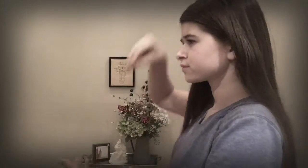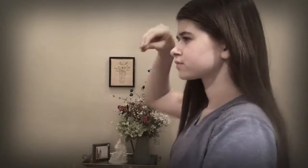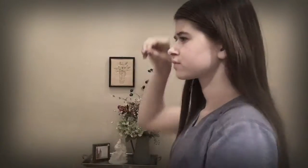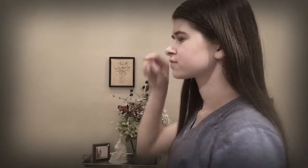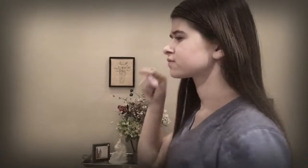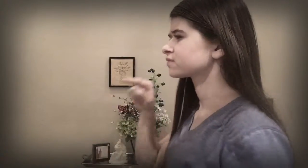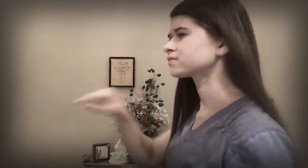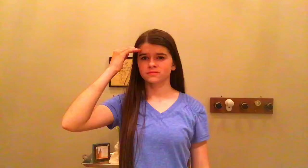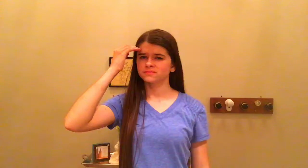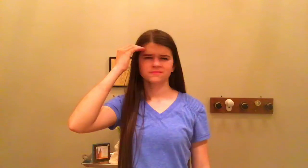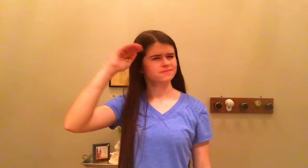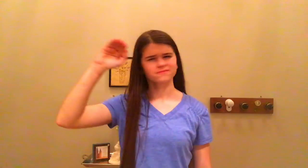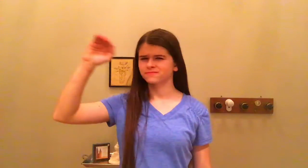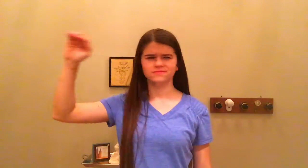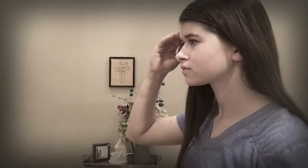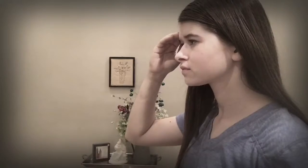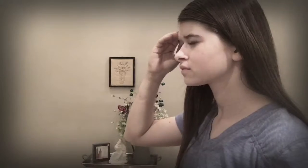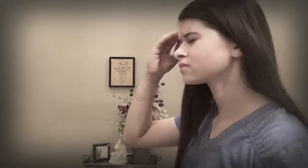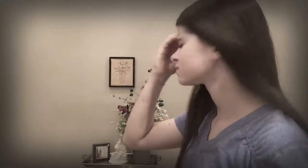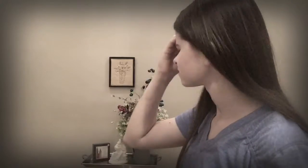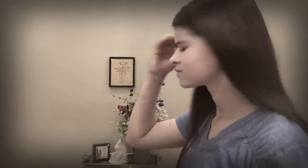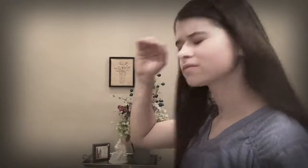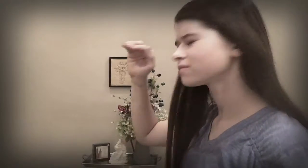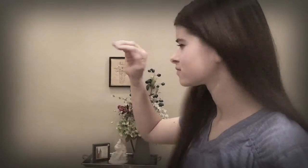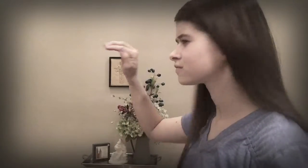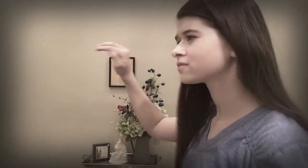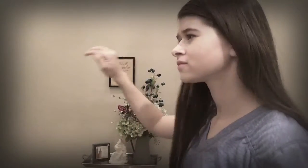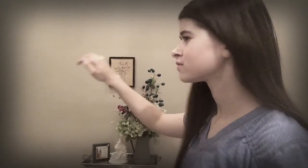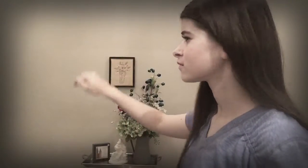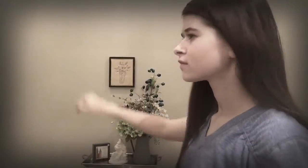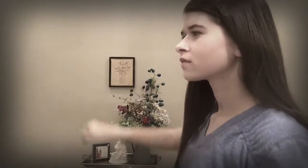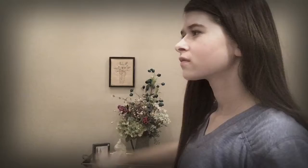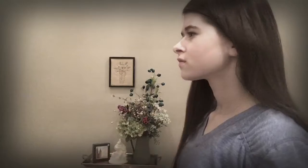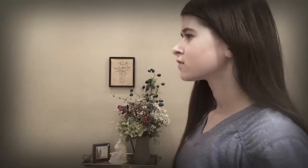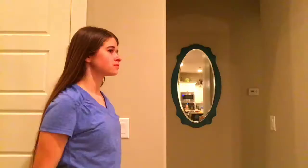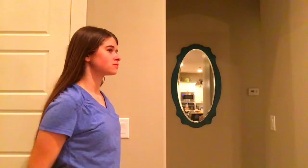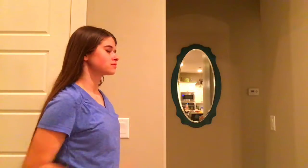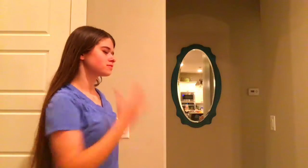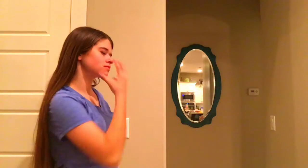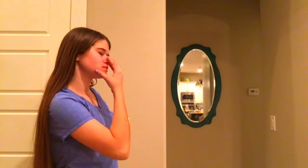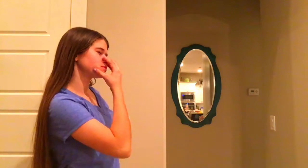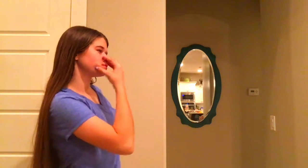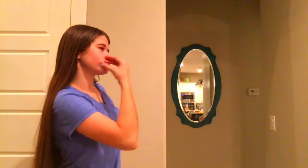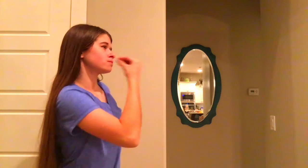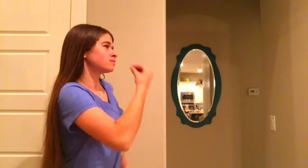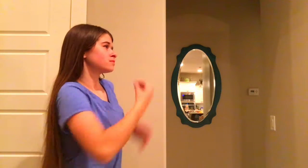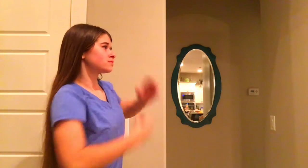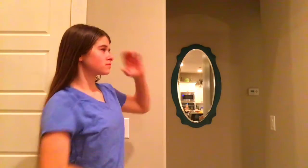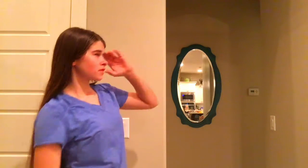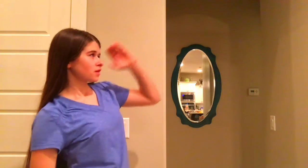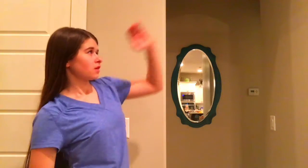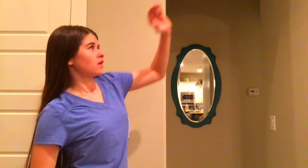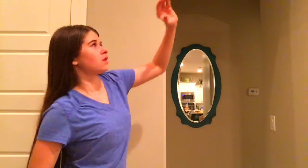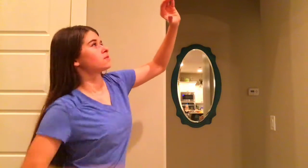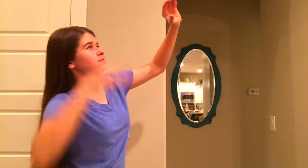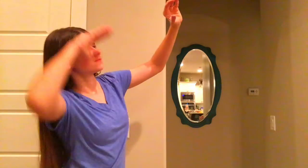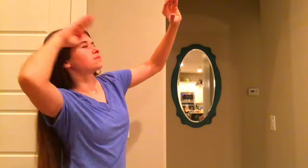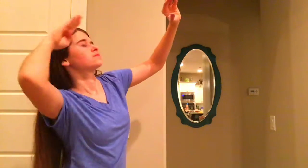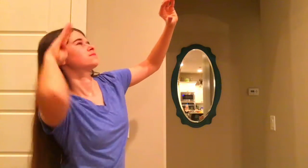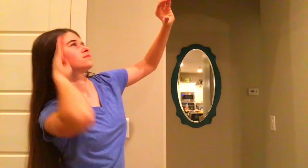learn things you never knew, you never knew Have you ever heard the wolf cry